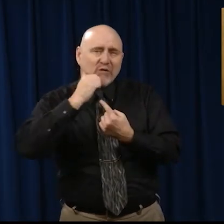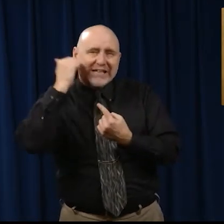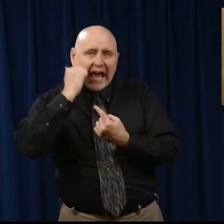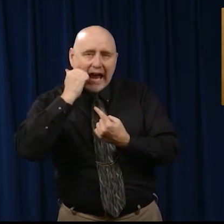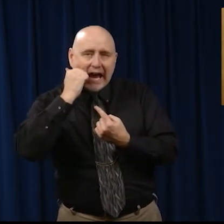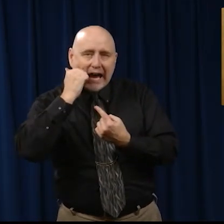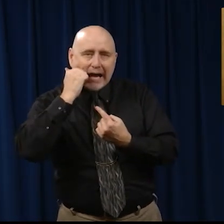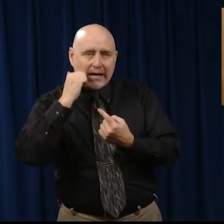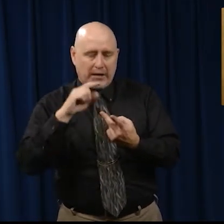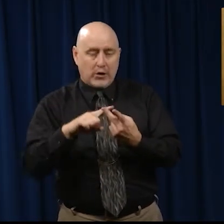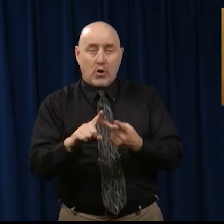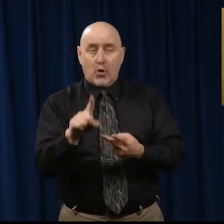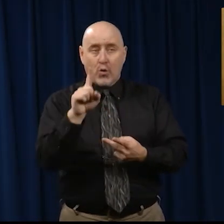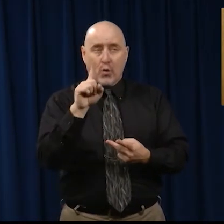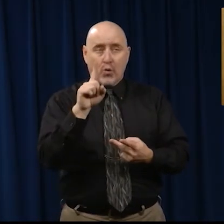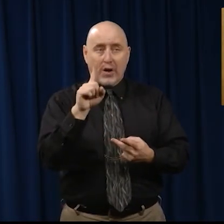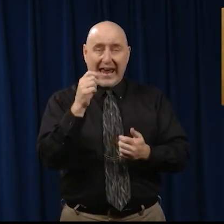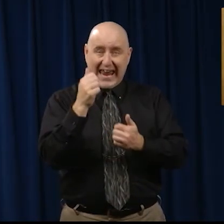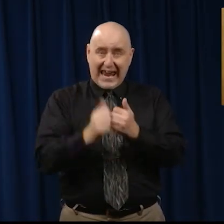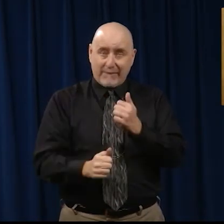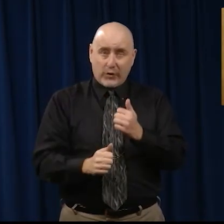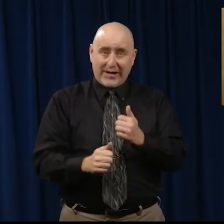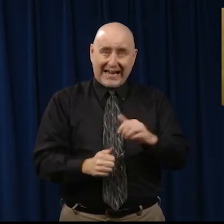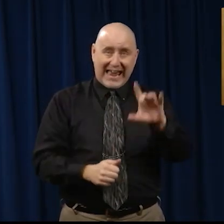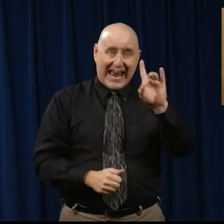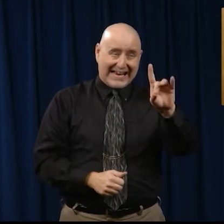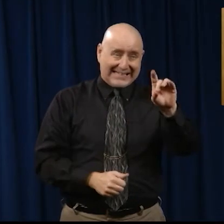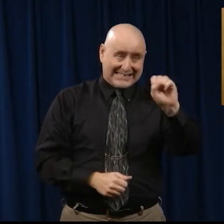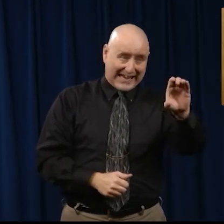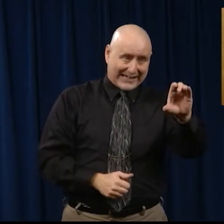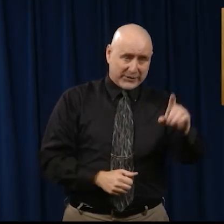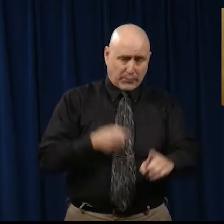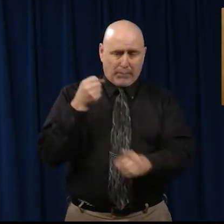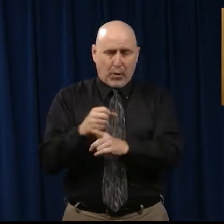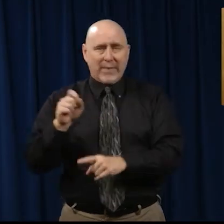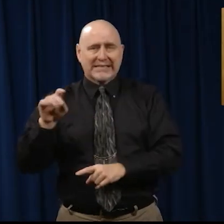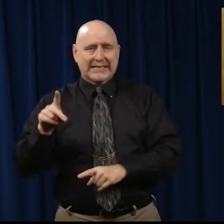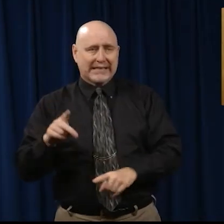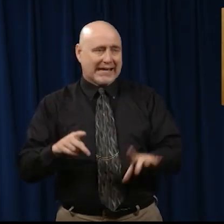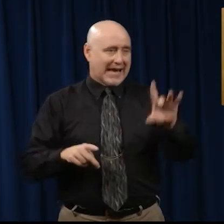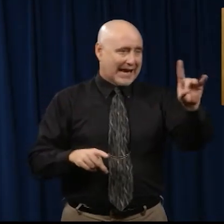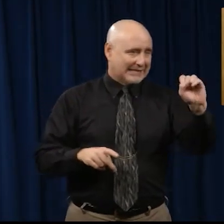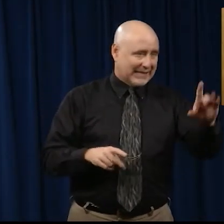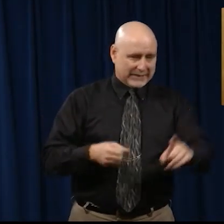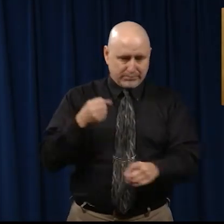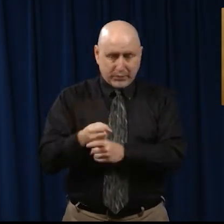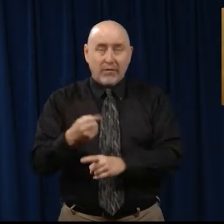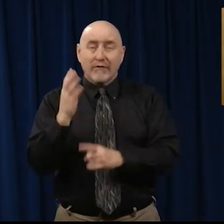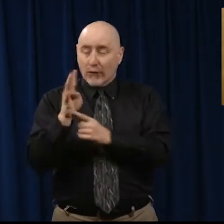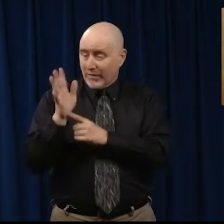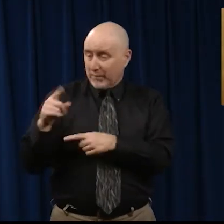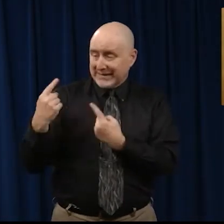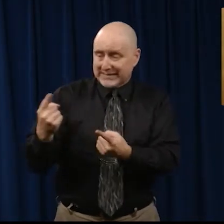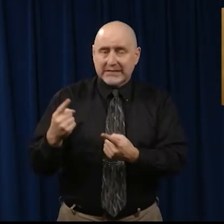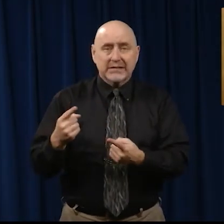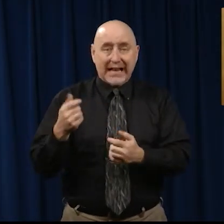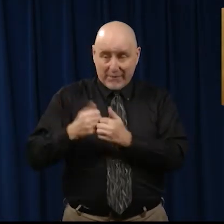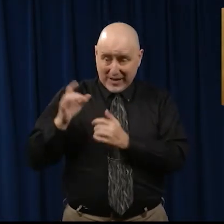single day. That means 1 every 8 seconds. As we've been speaking in the last 4 or 5 minutes, every